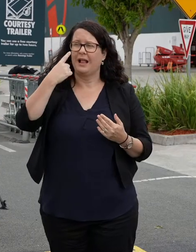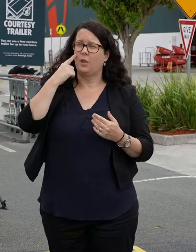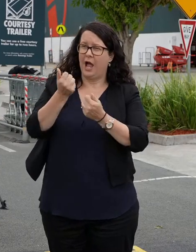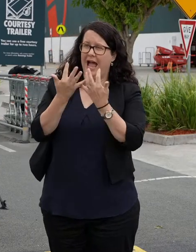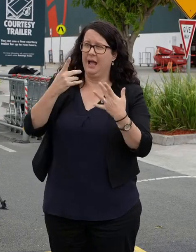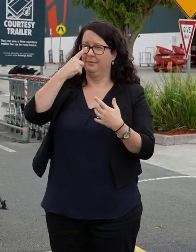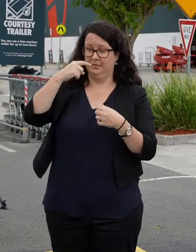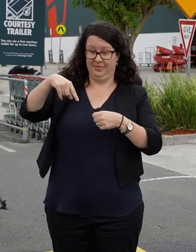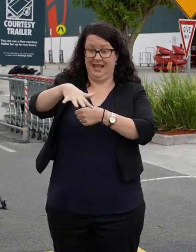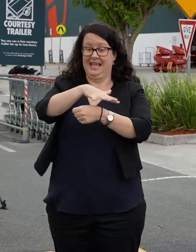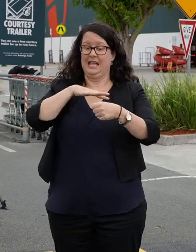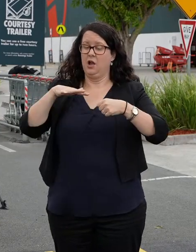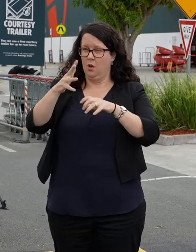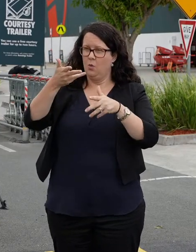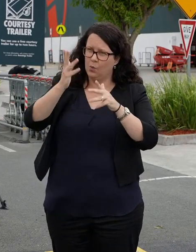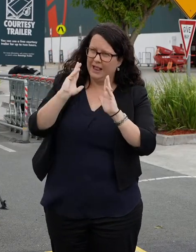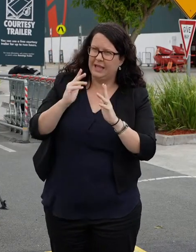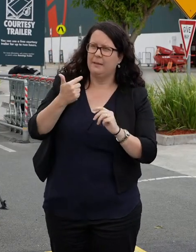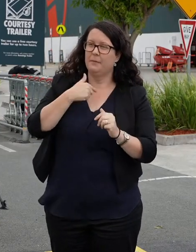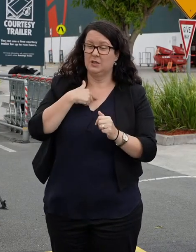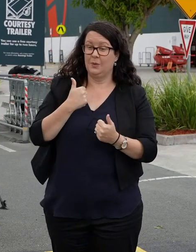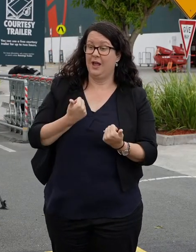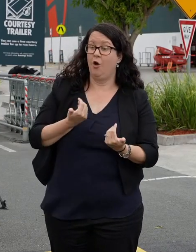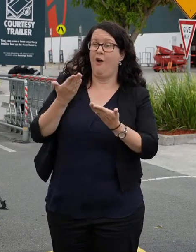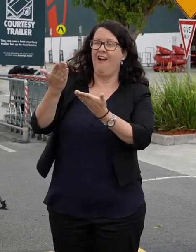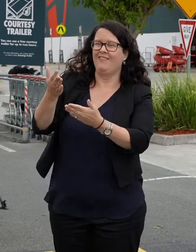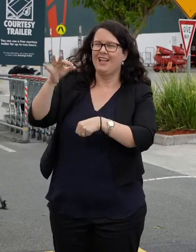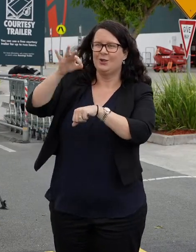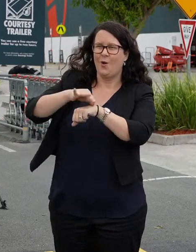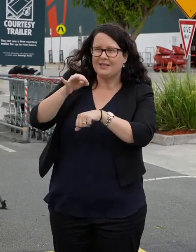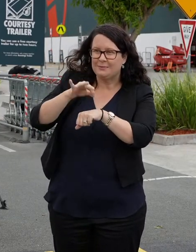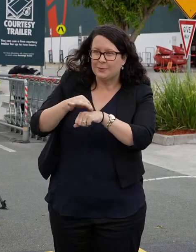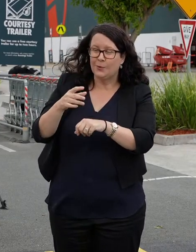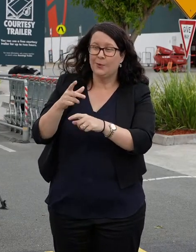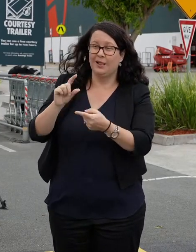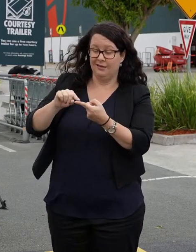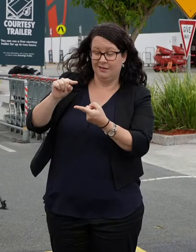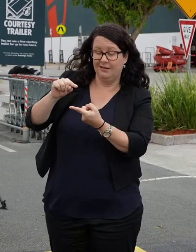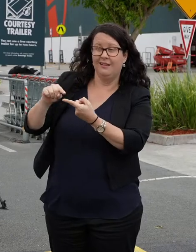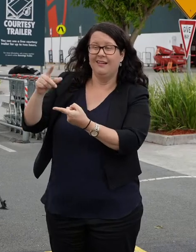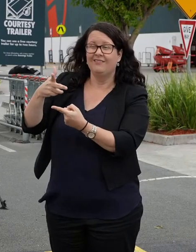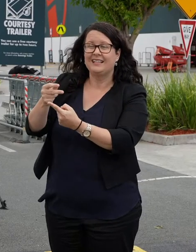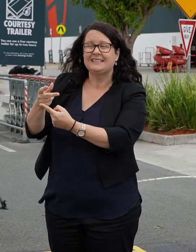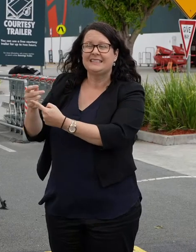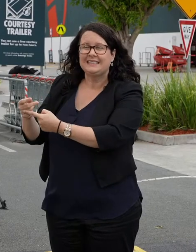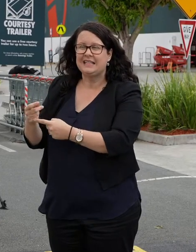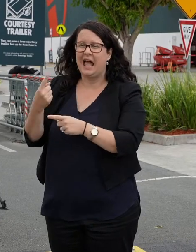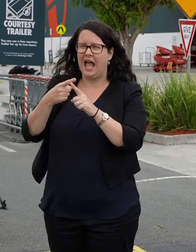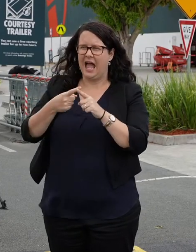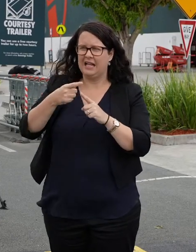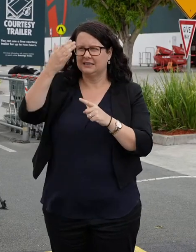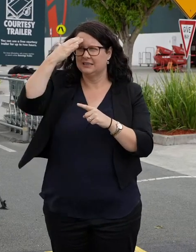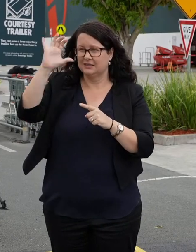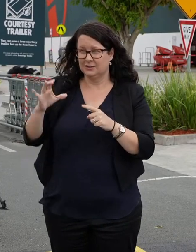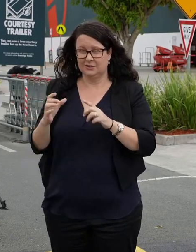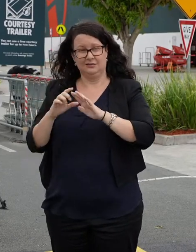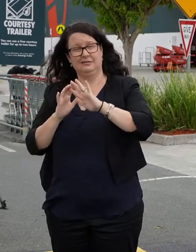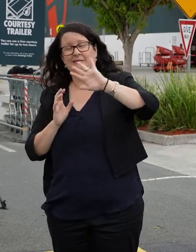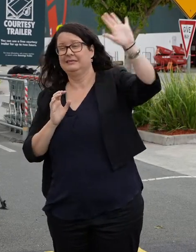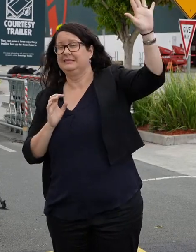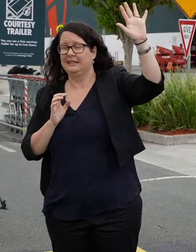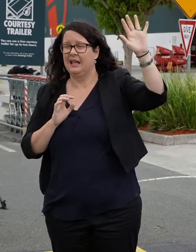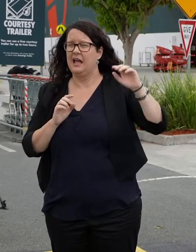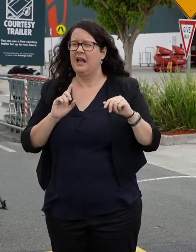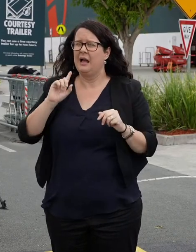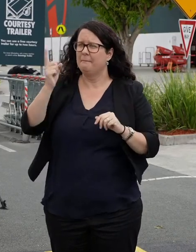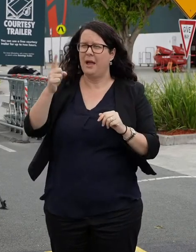had vaccine supplies being offered to hospitals, and we've had vaccine supplies into remote communities before, and what we've